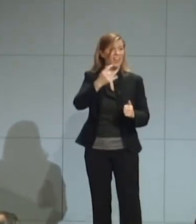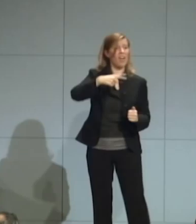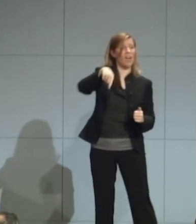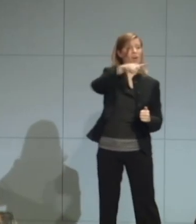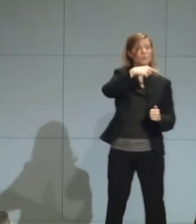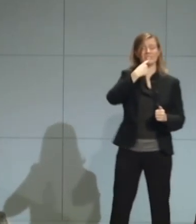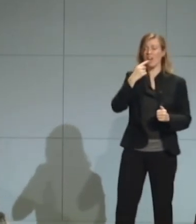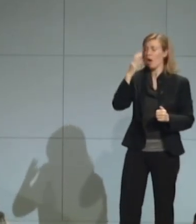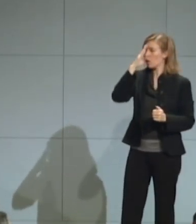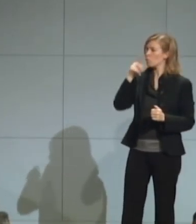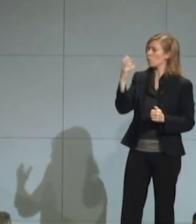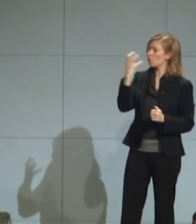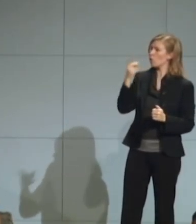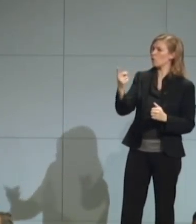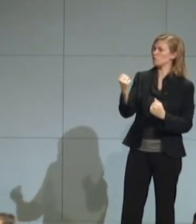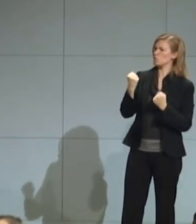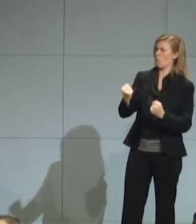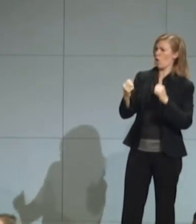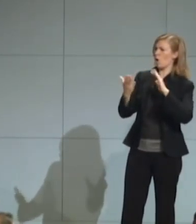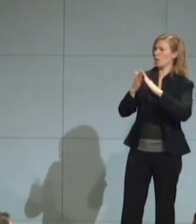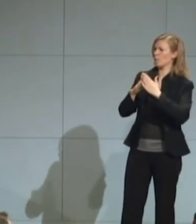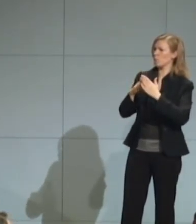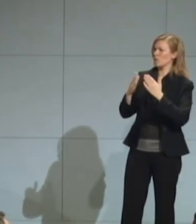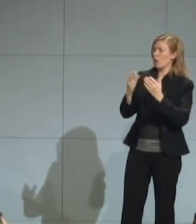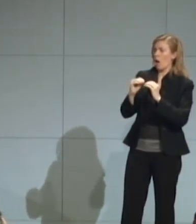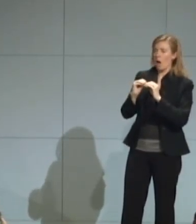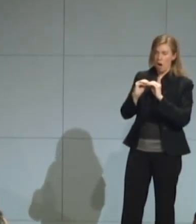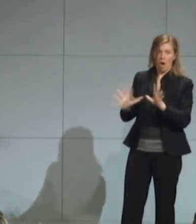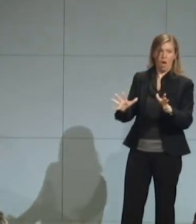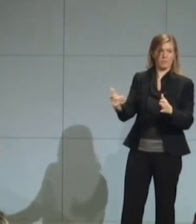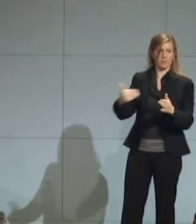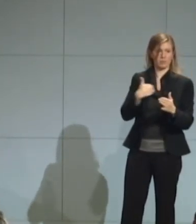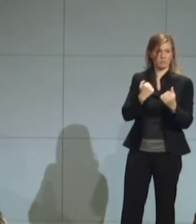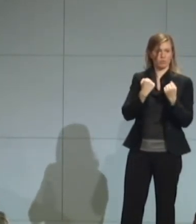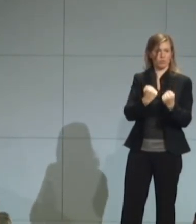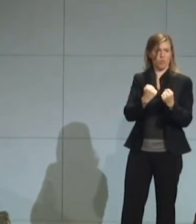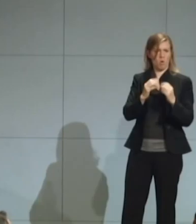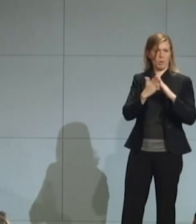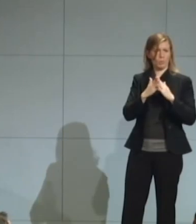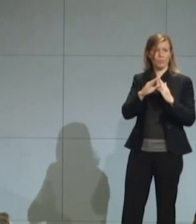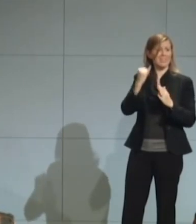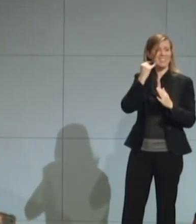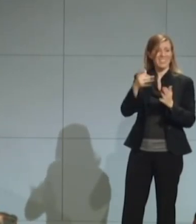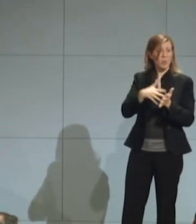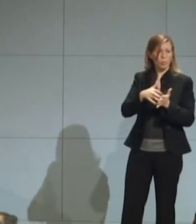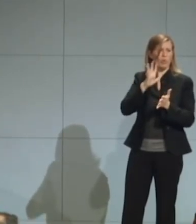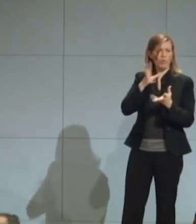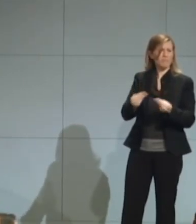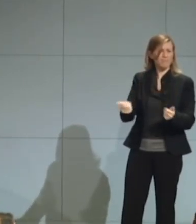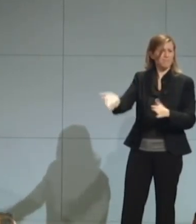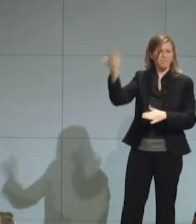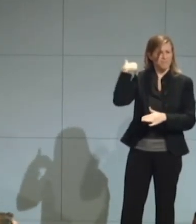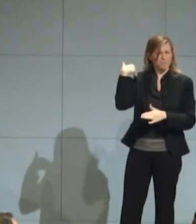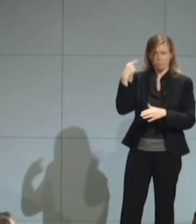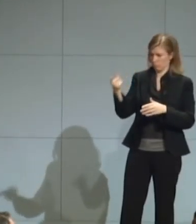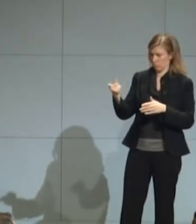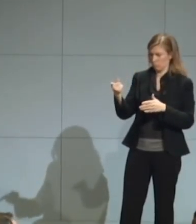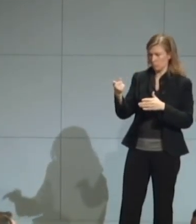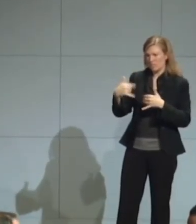folks do know how to educate them, because even under segregation, even at a time when black folks